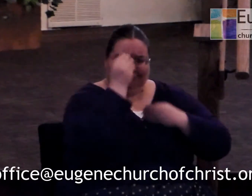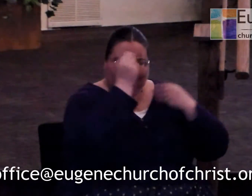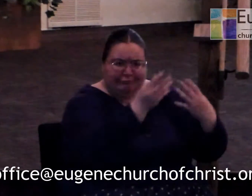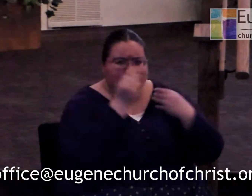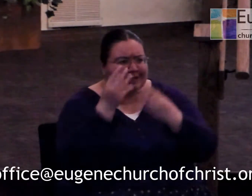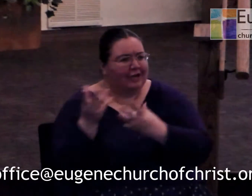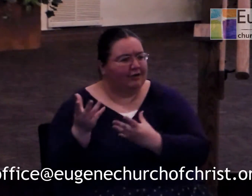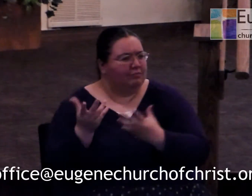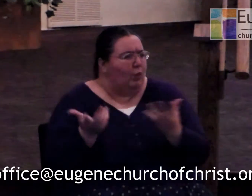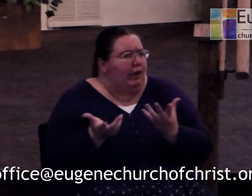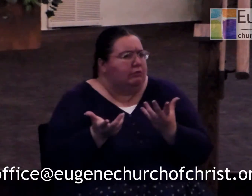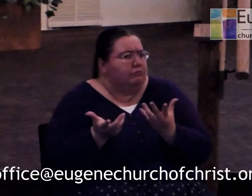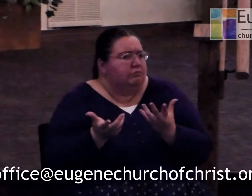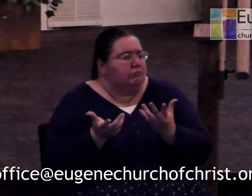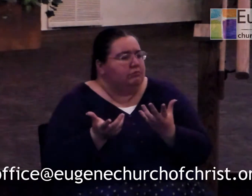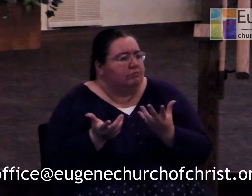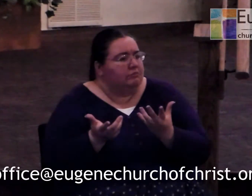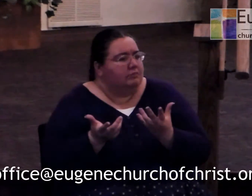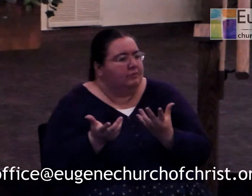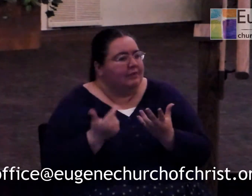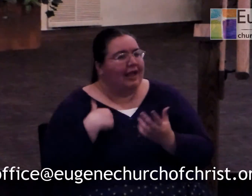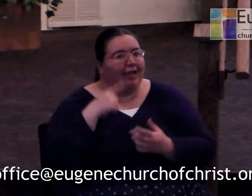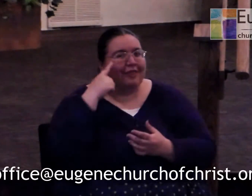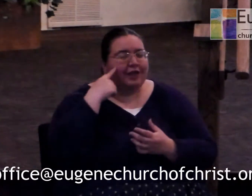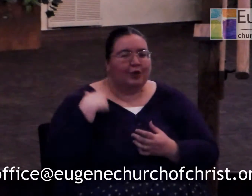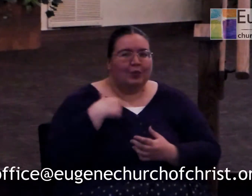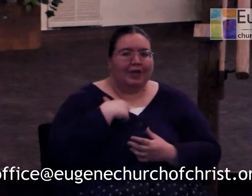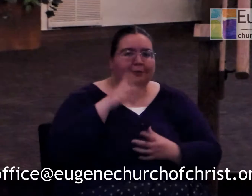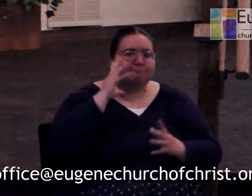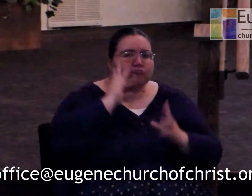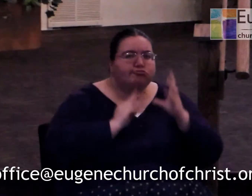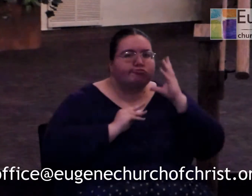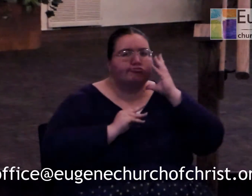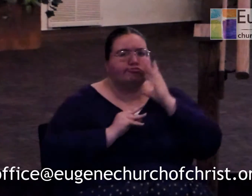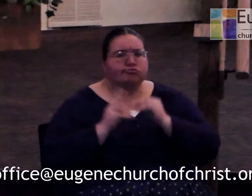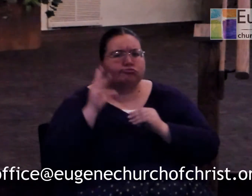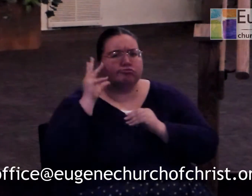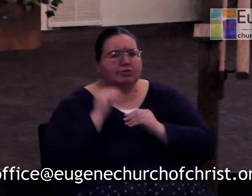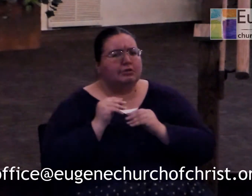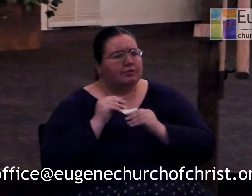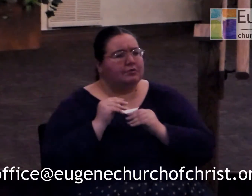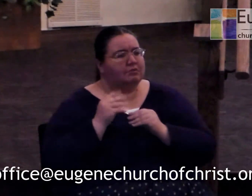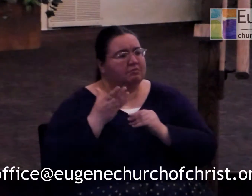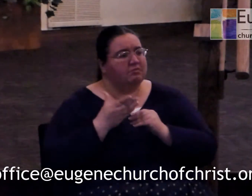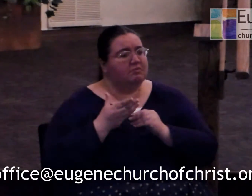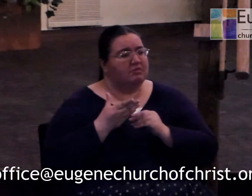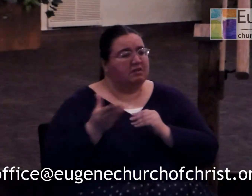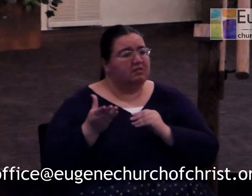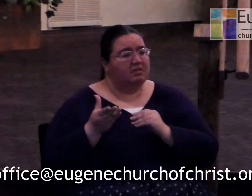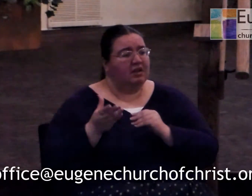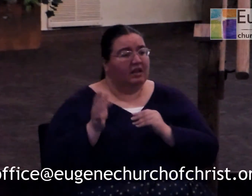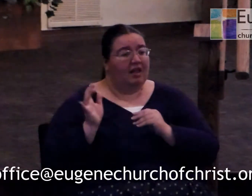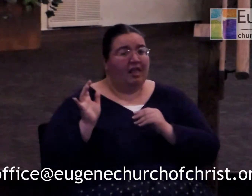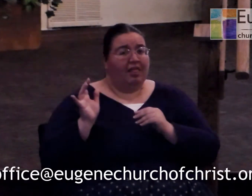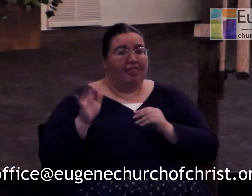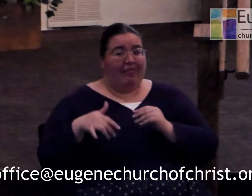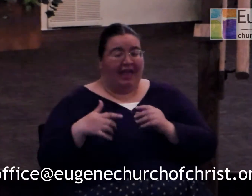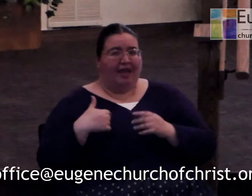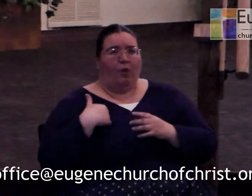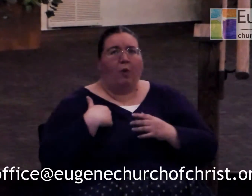You know, I think we experience a lot of things like that in our culture. Now, sometimes it is something amazing that you have seen.